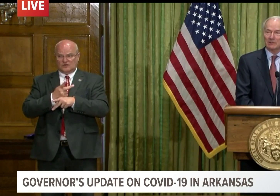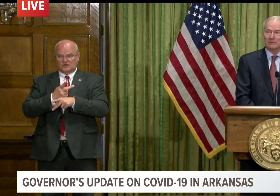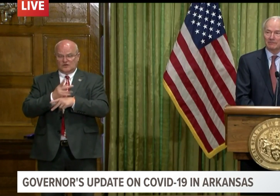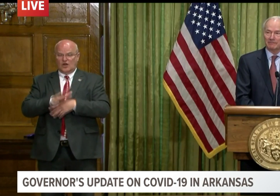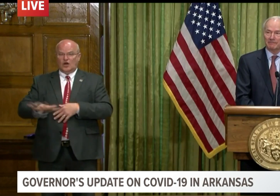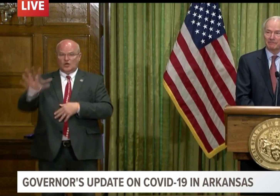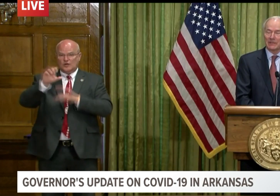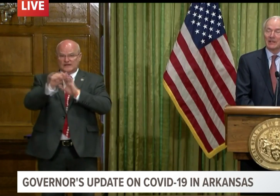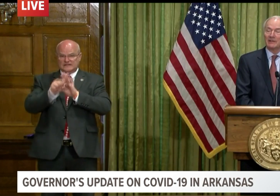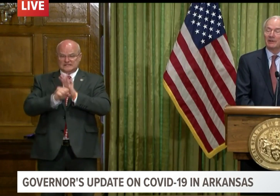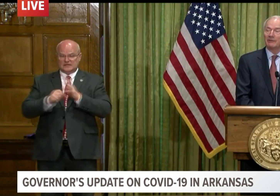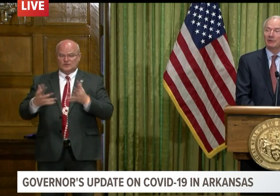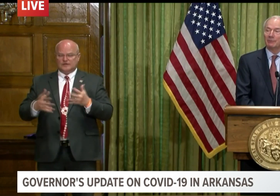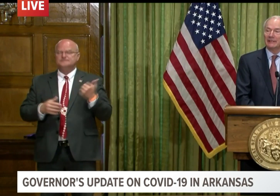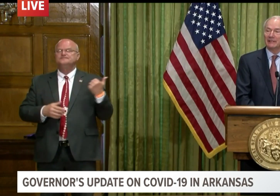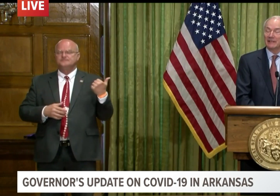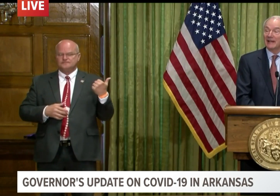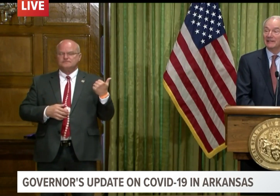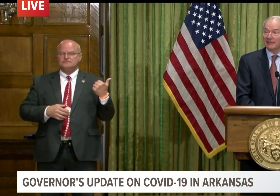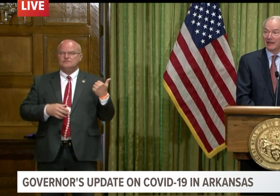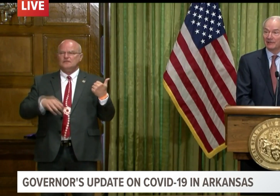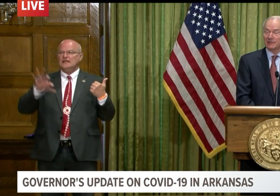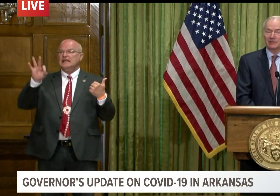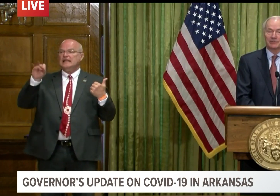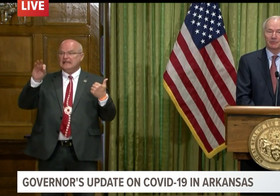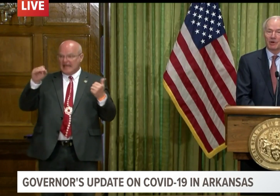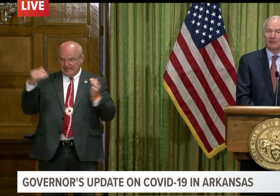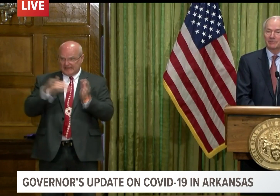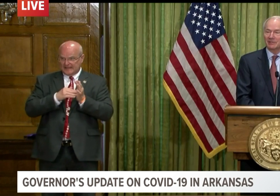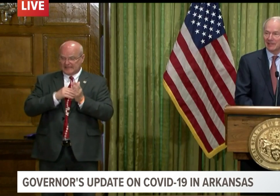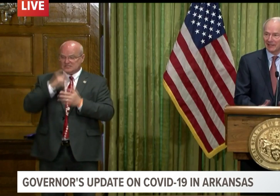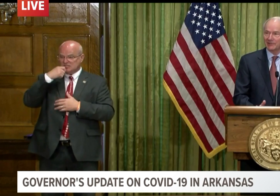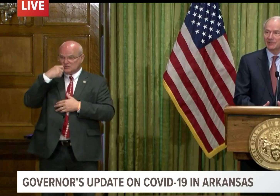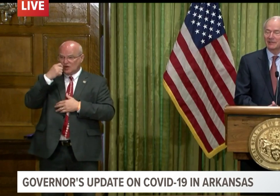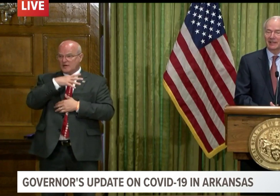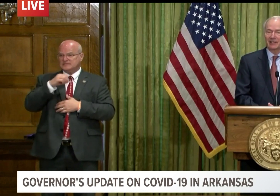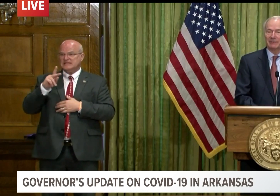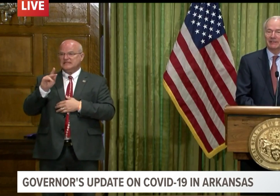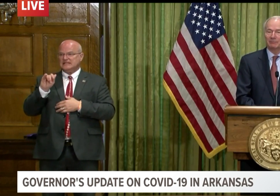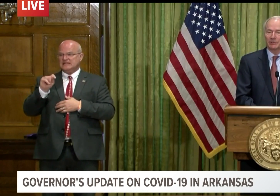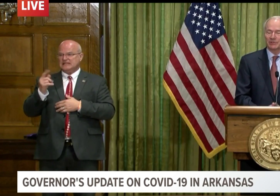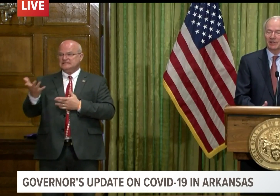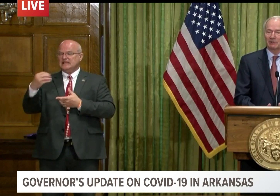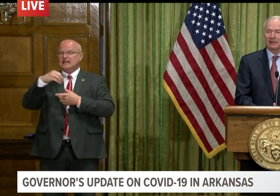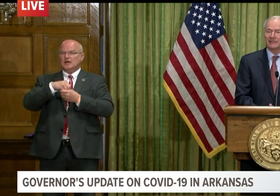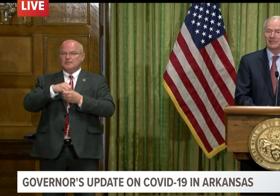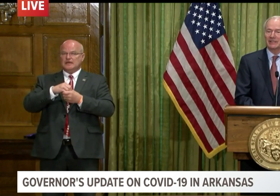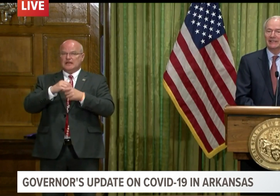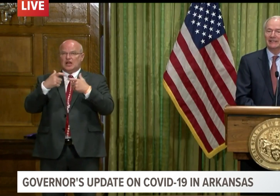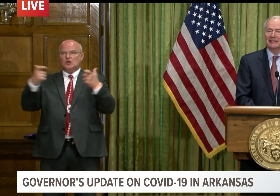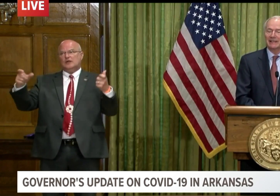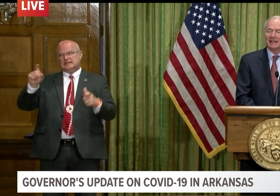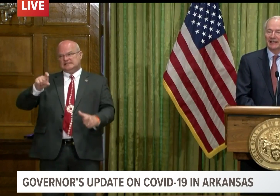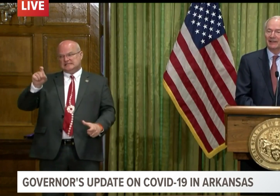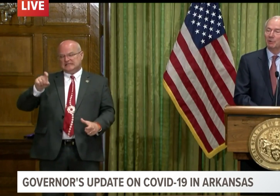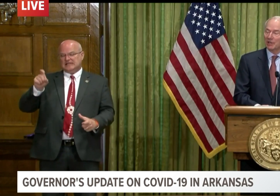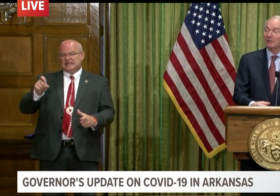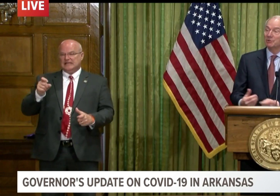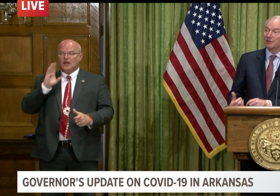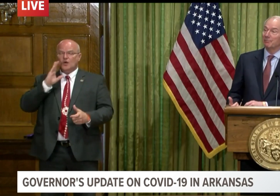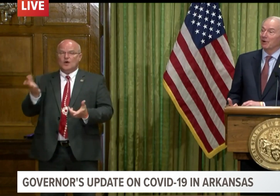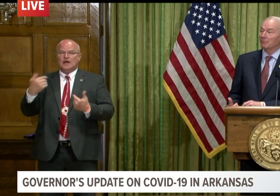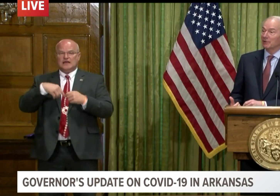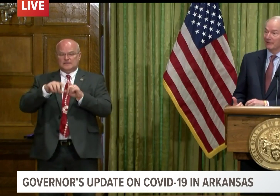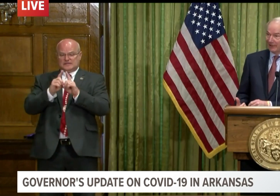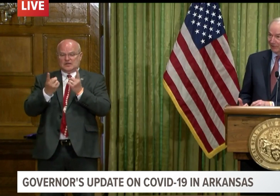providers around the state, or? There will be 90,000 swabs and kits that come in, which is our greatest need, and they will